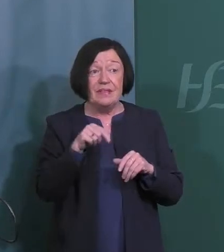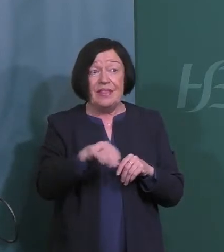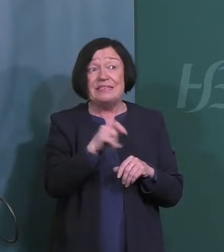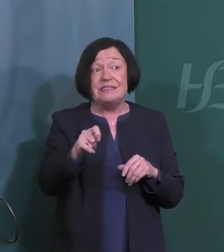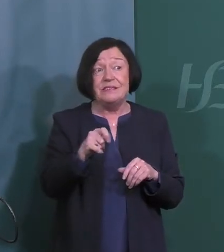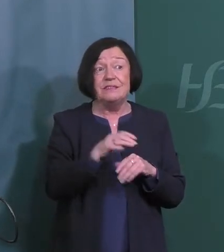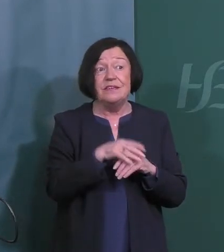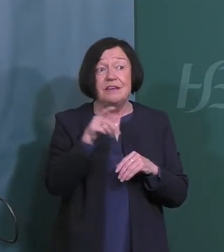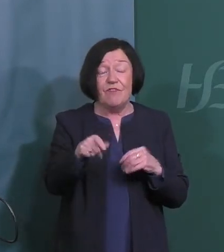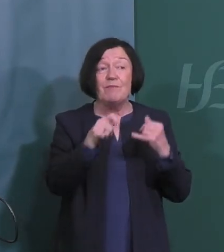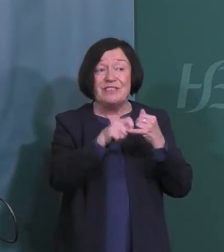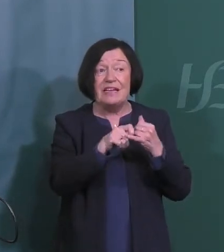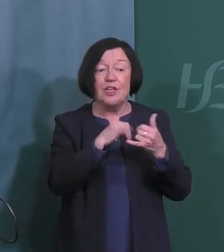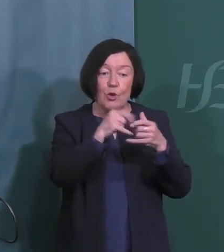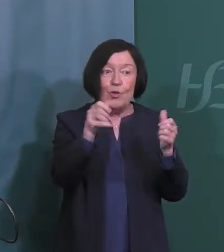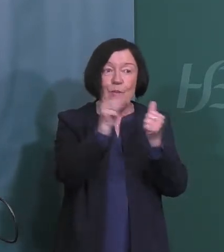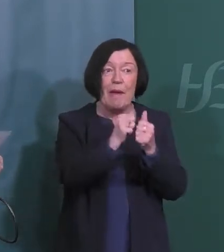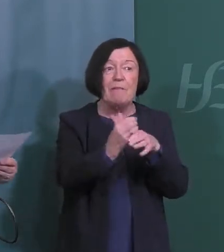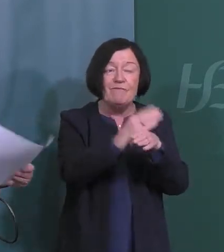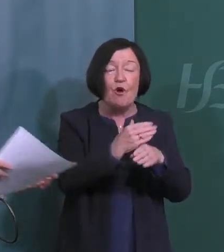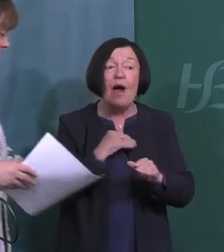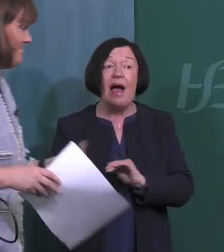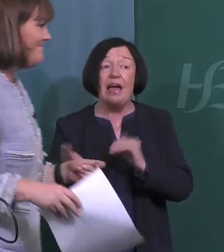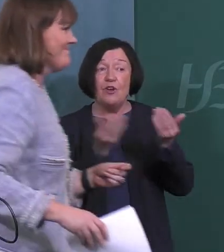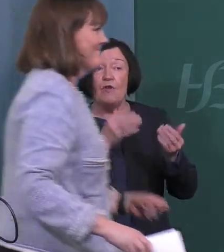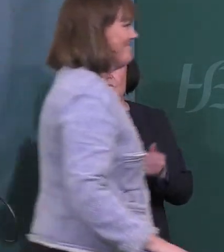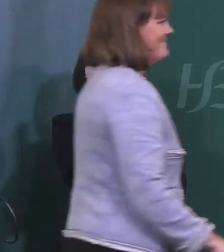really it from testing and tracing. Thank you. I'll hand over to Colm.